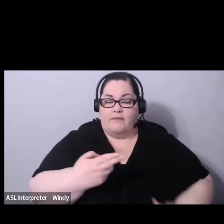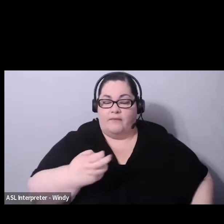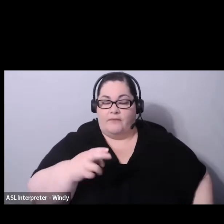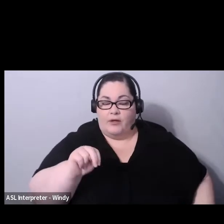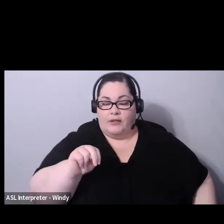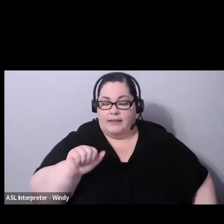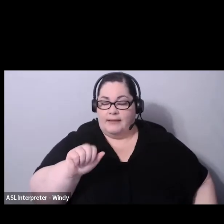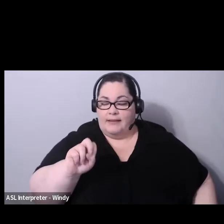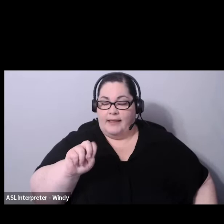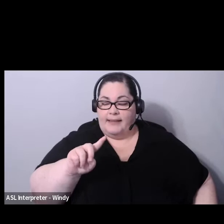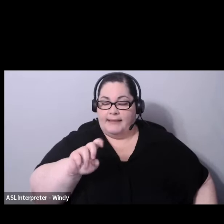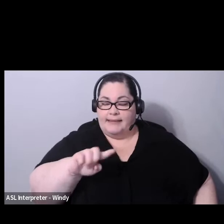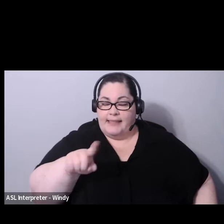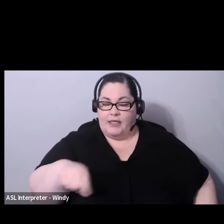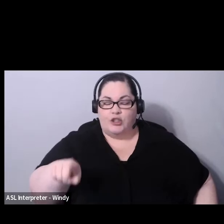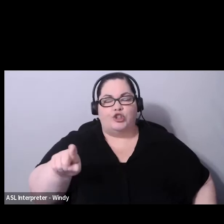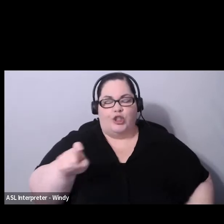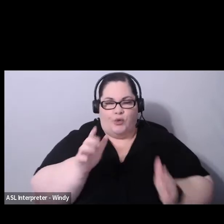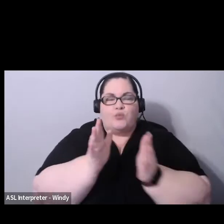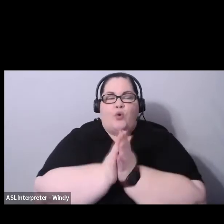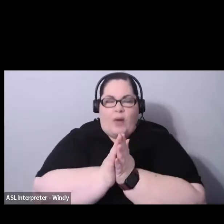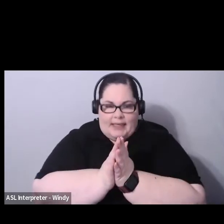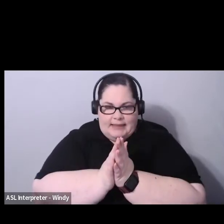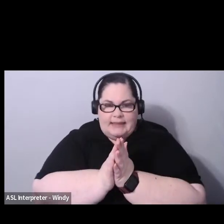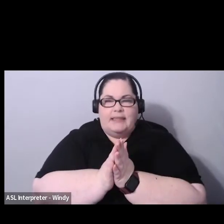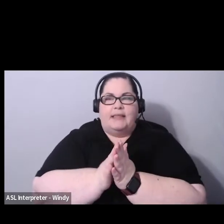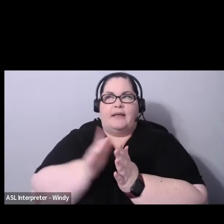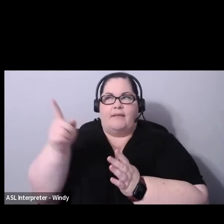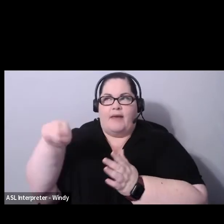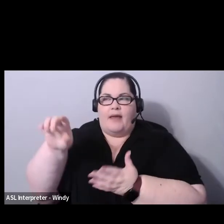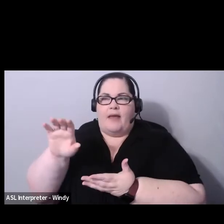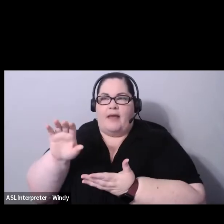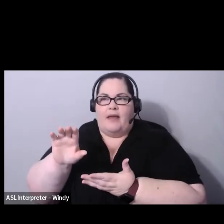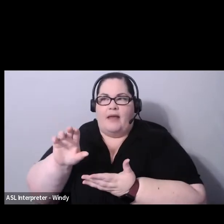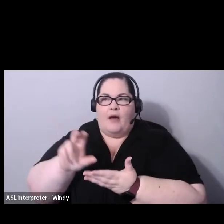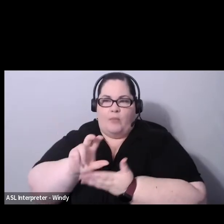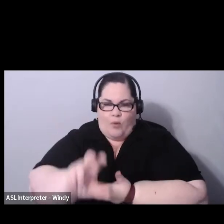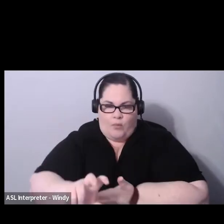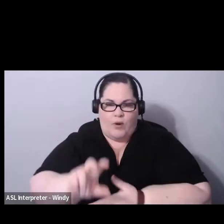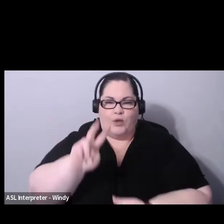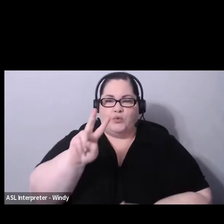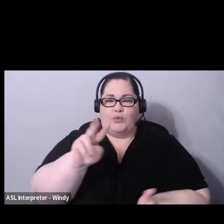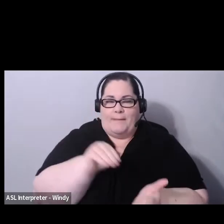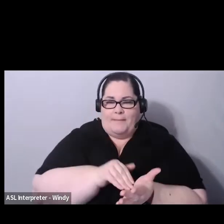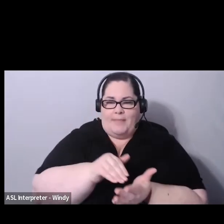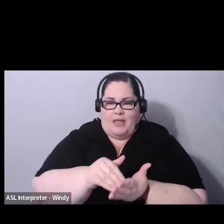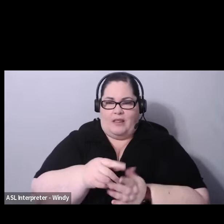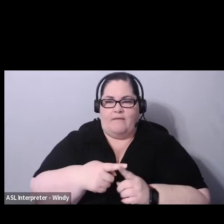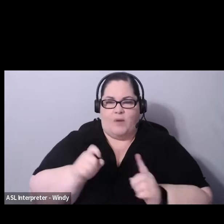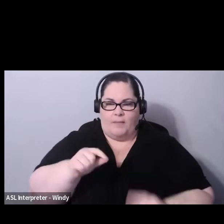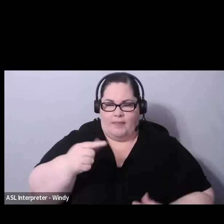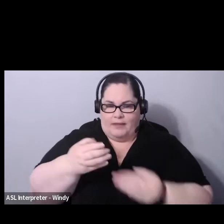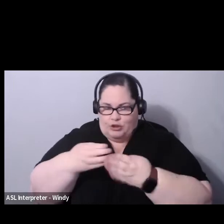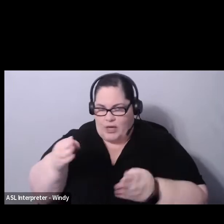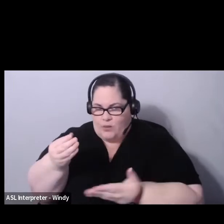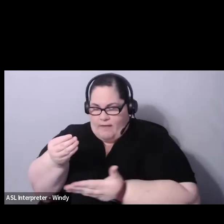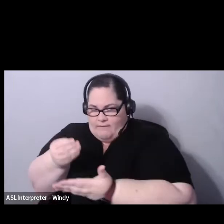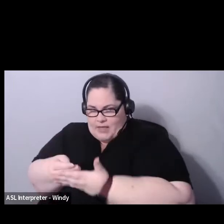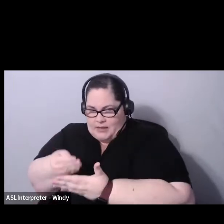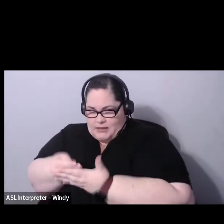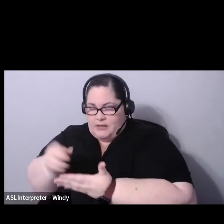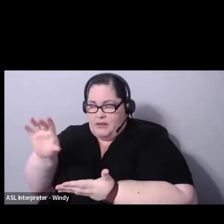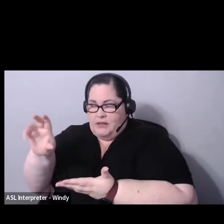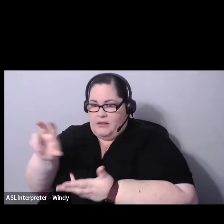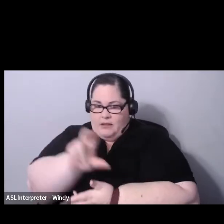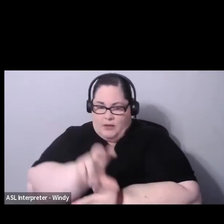she is requesting that they appropriate $2 million from the general fund to the Department